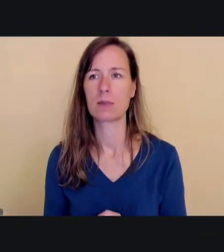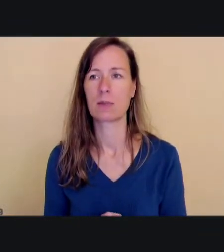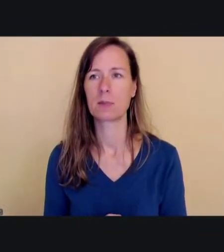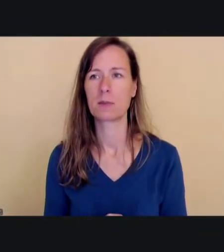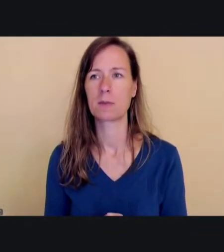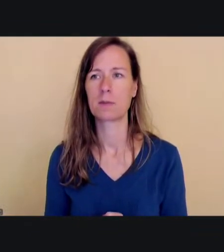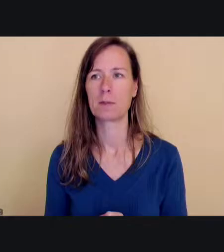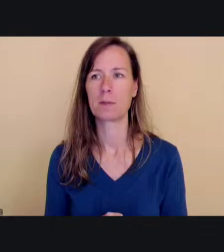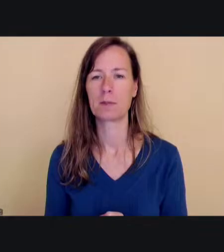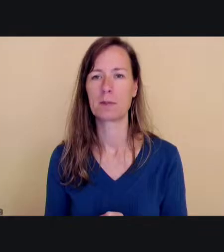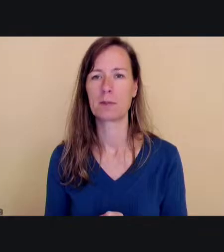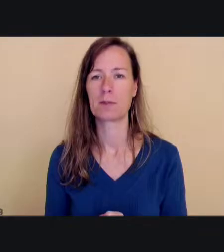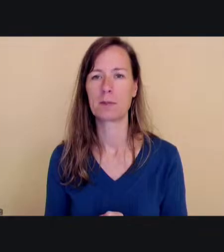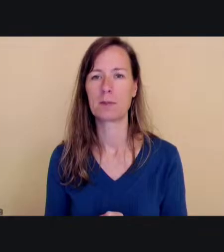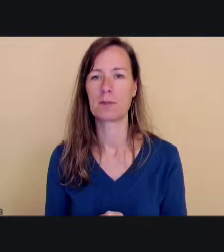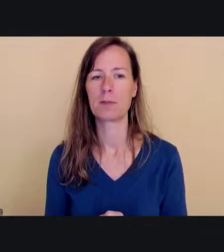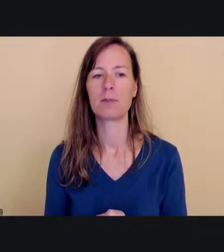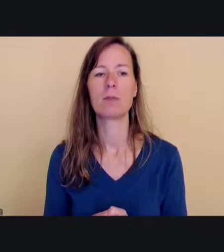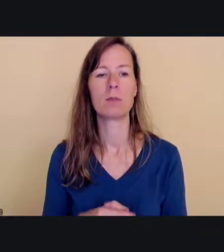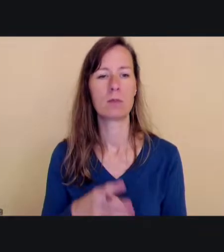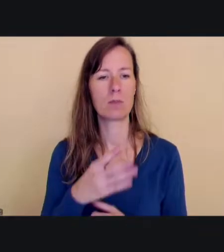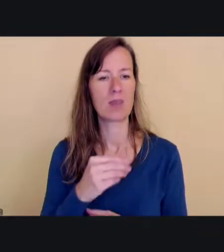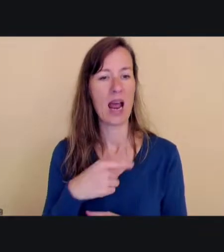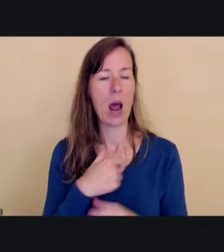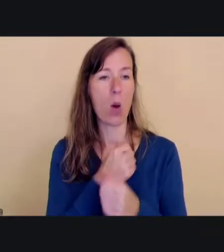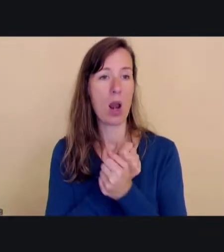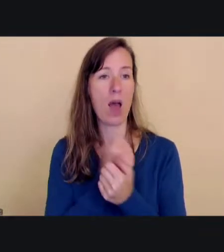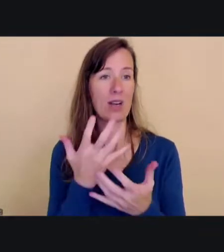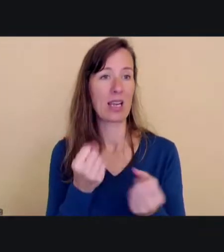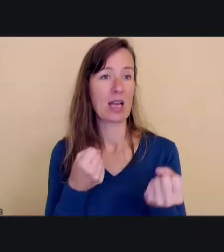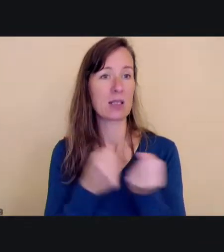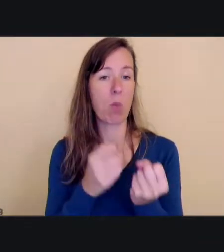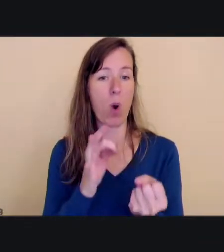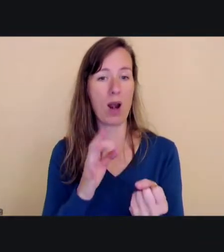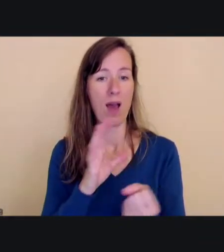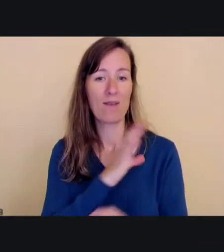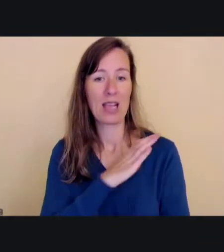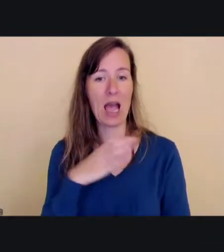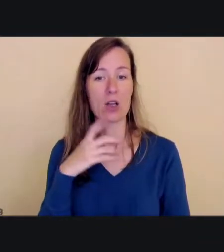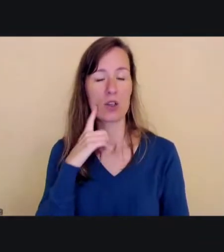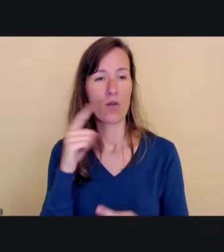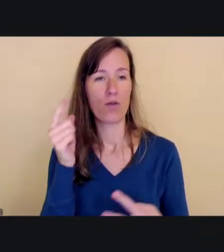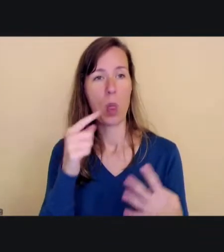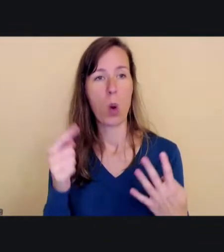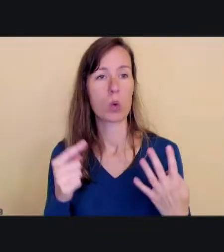And I would love to get the support of the council for those particular items, if that, okay.